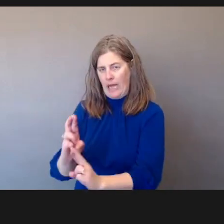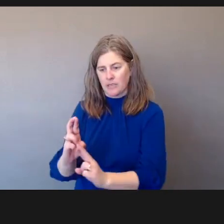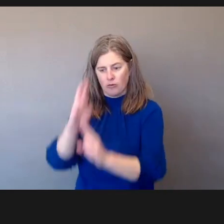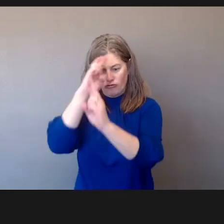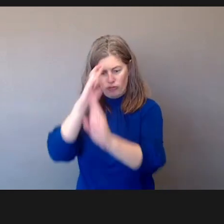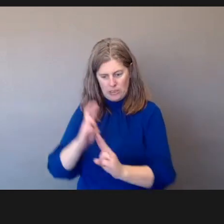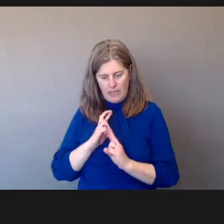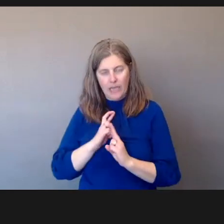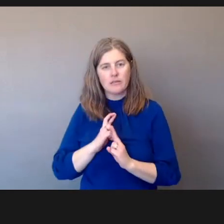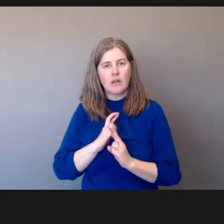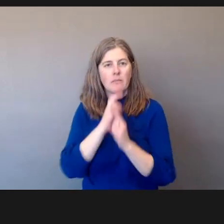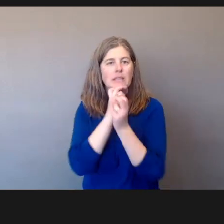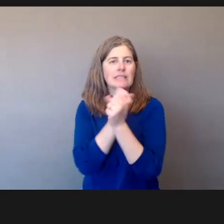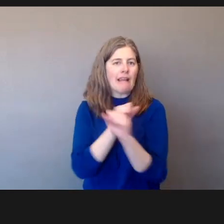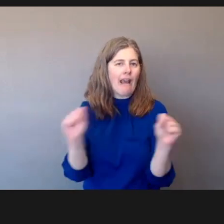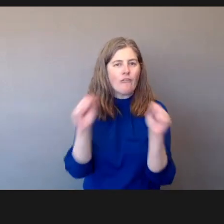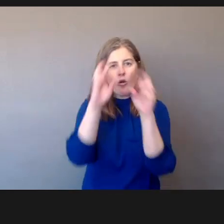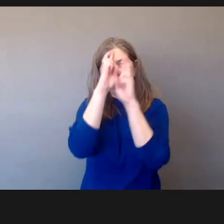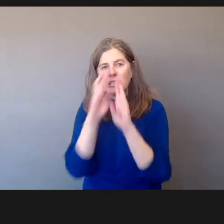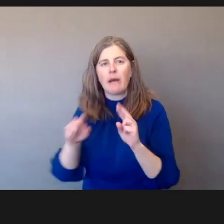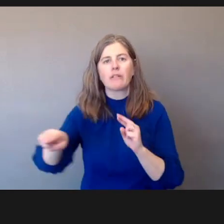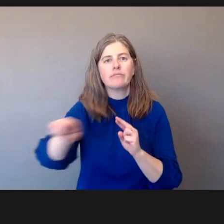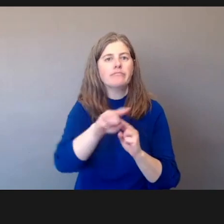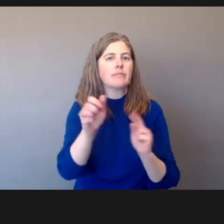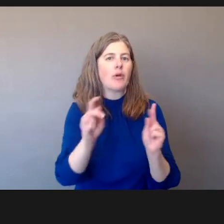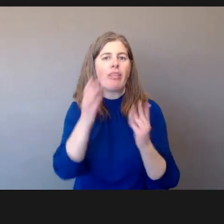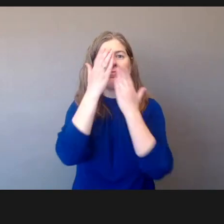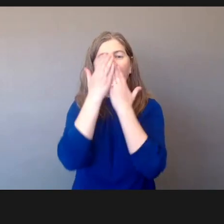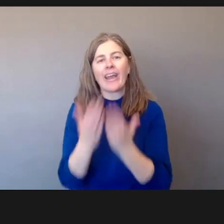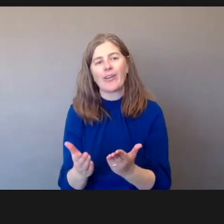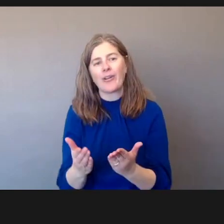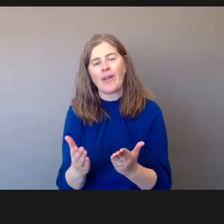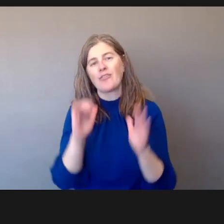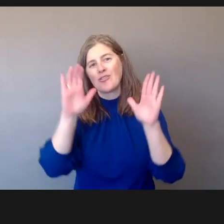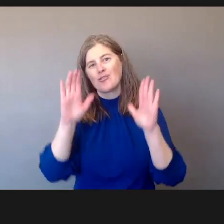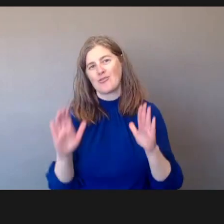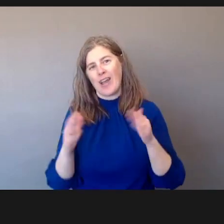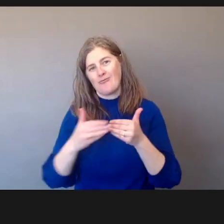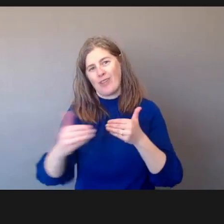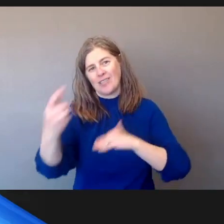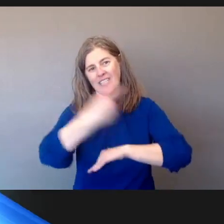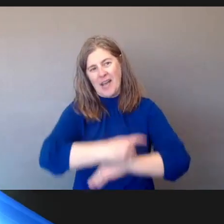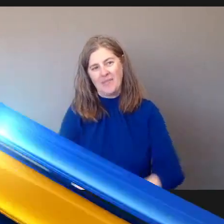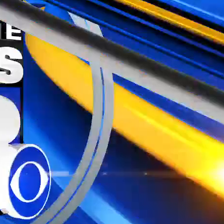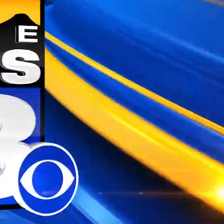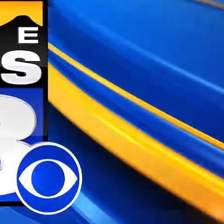and be safe and respect the health of others. Thanks, and have a great rest of your day.